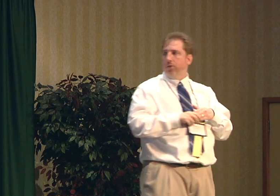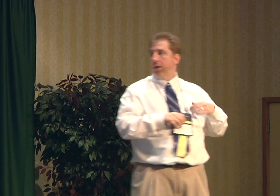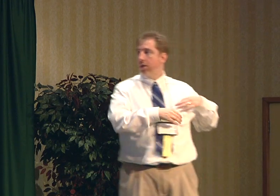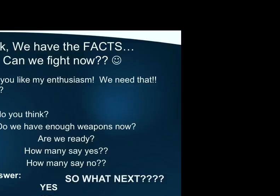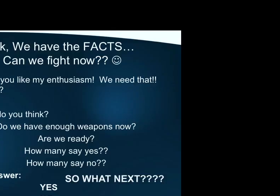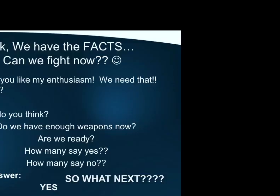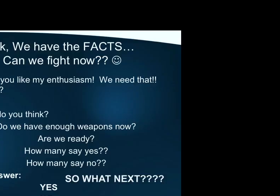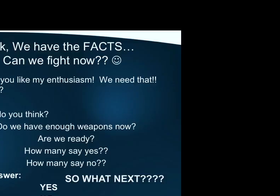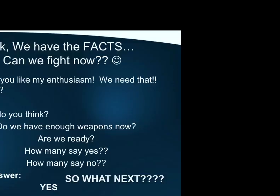Difficult to believe.